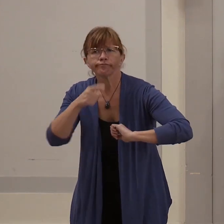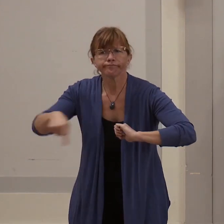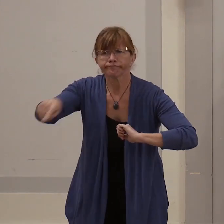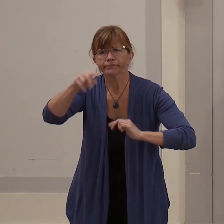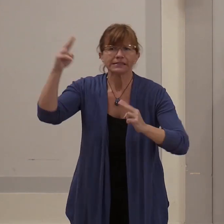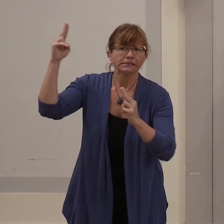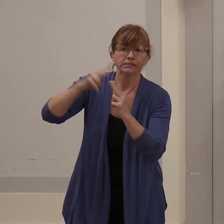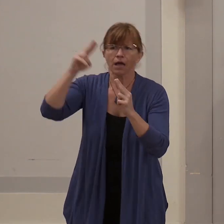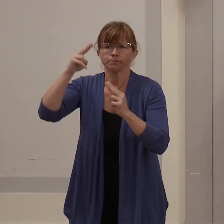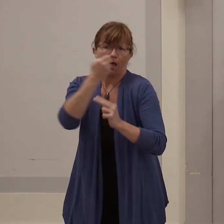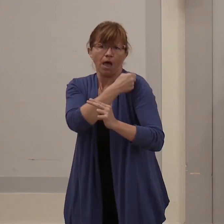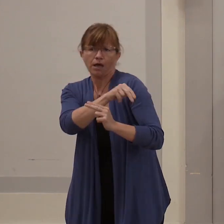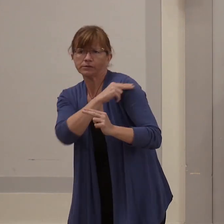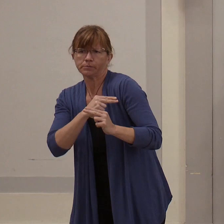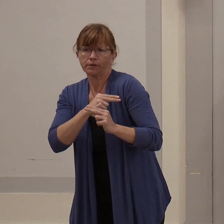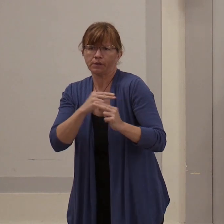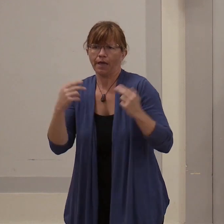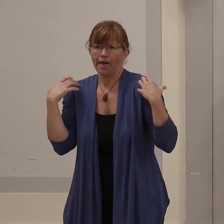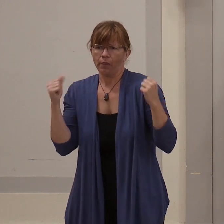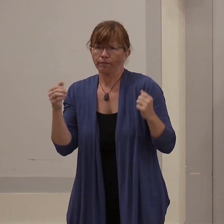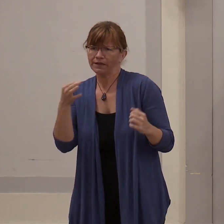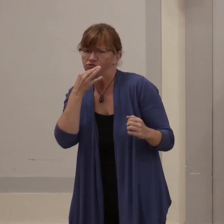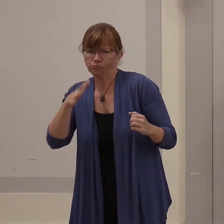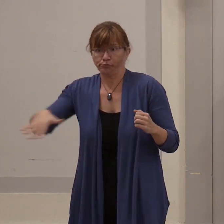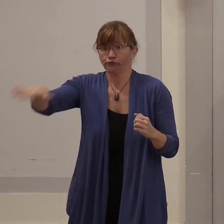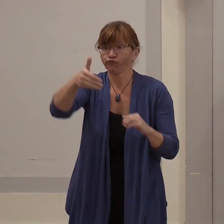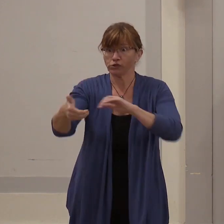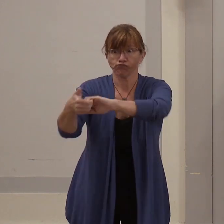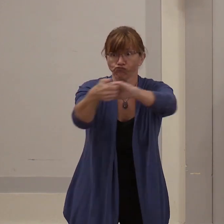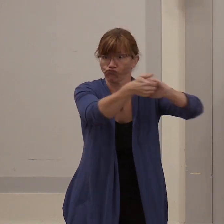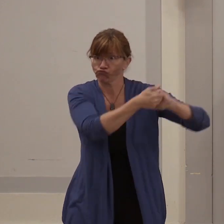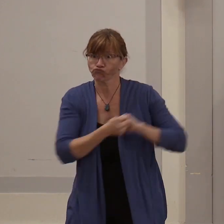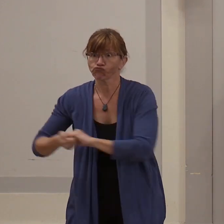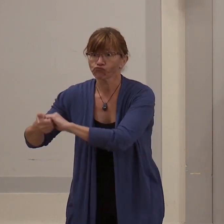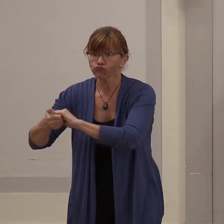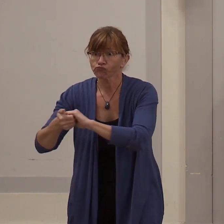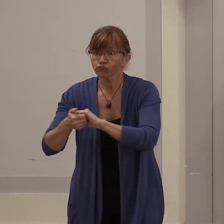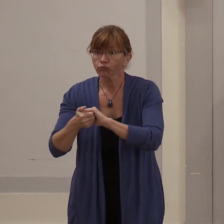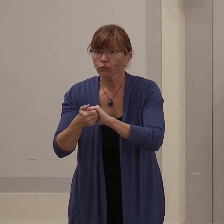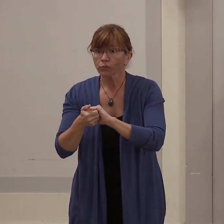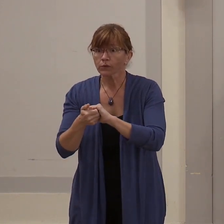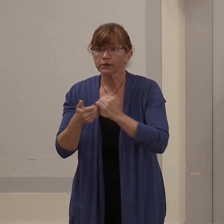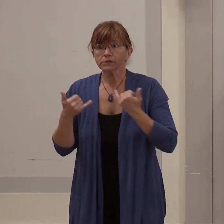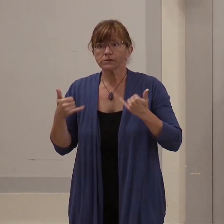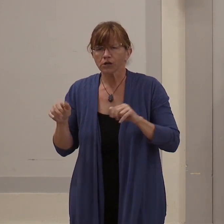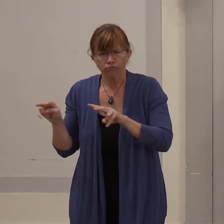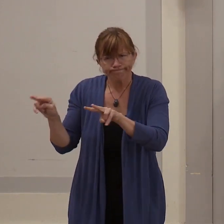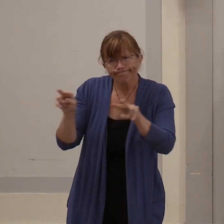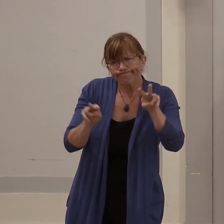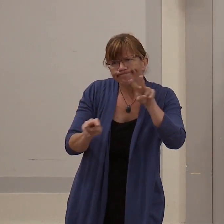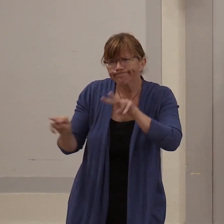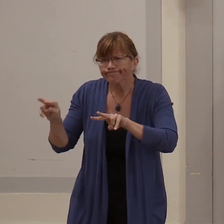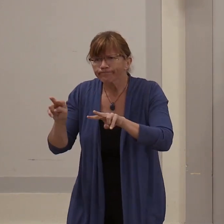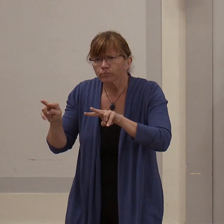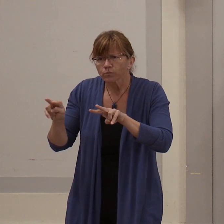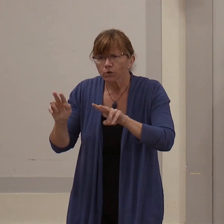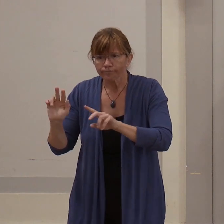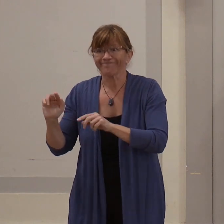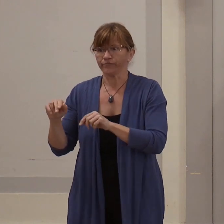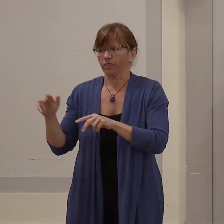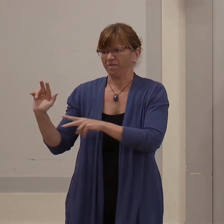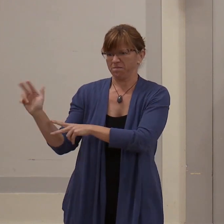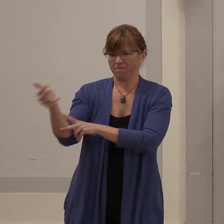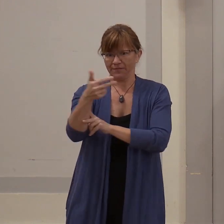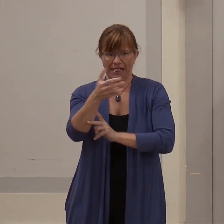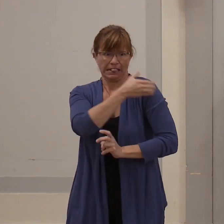health experts here in the city of Baltimore. I have been continuing to visit our mobile vaccination sites across the city. I was just